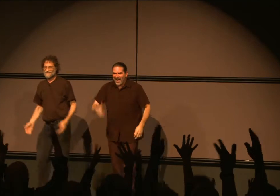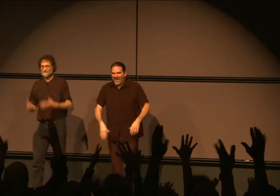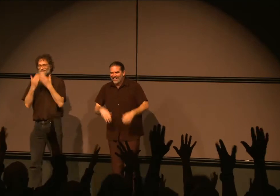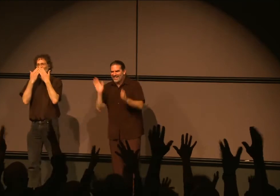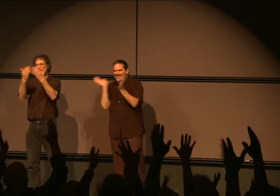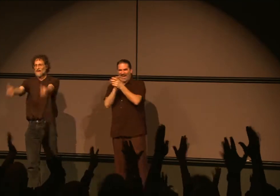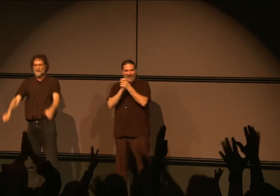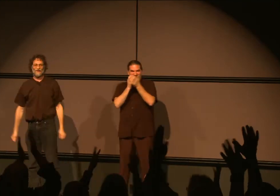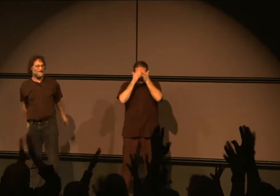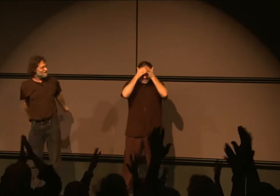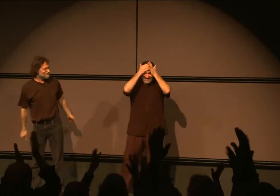Thank you.